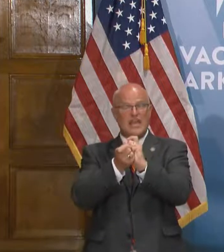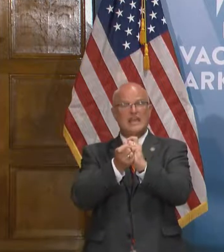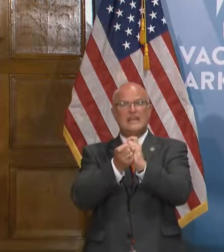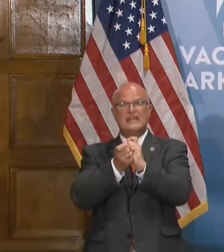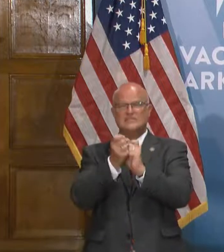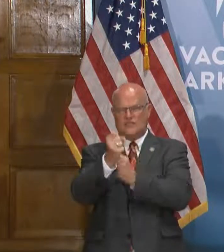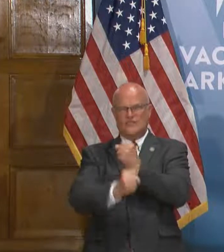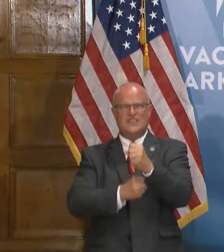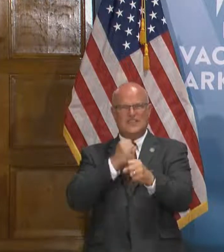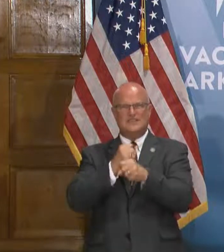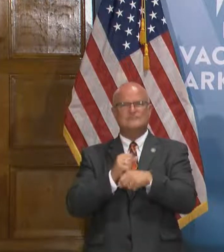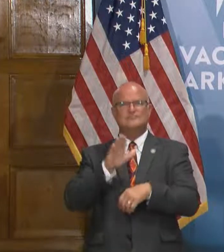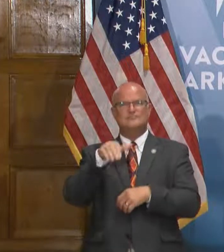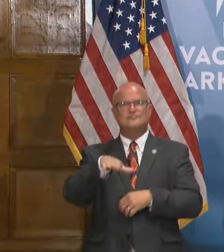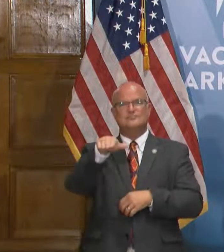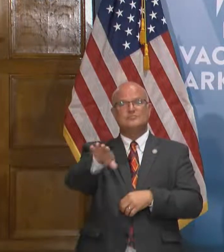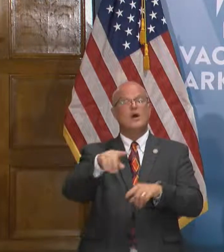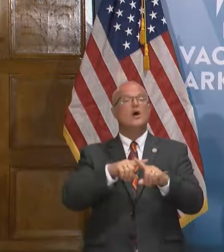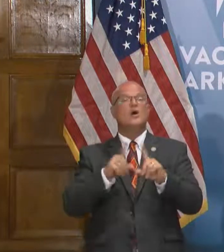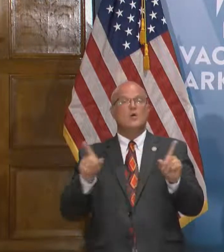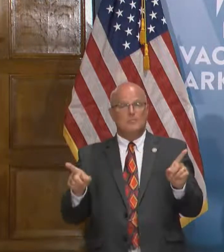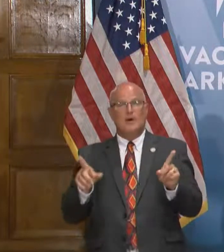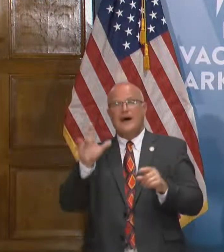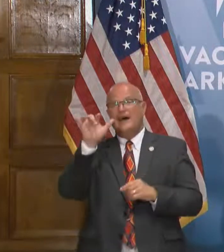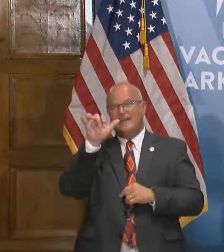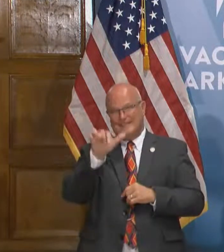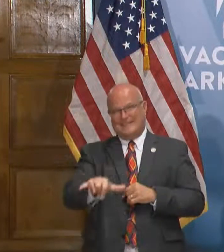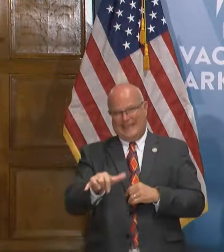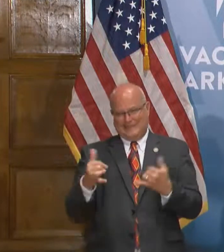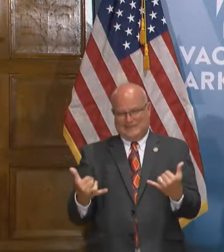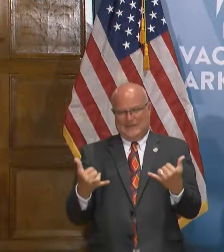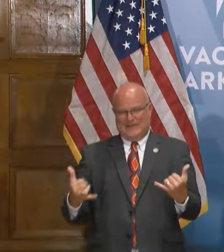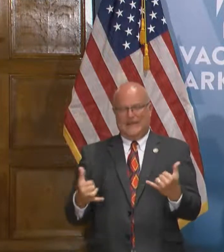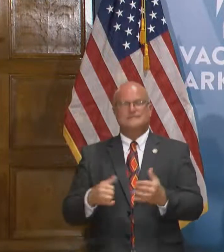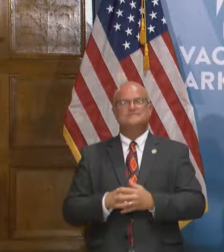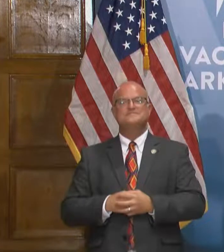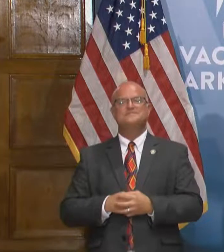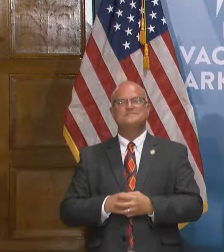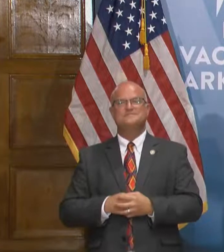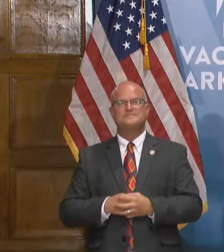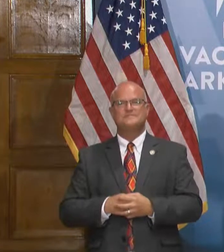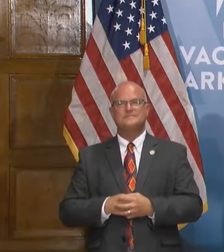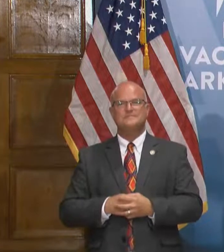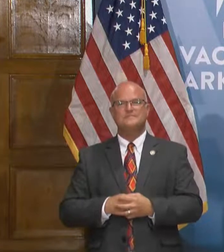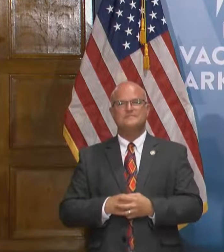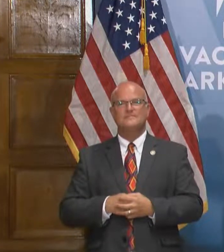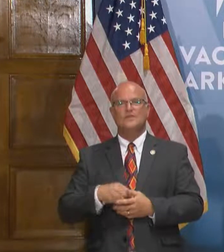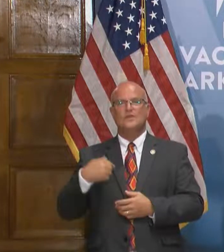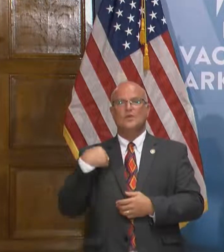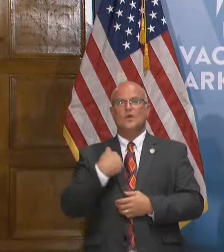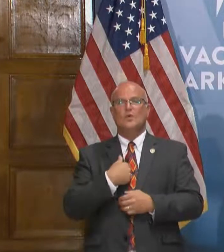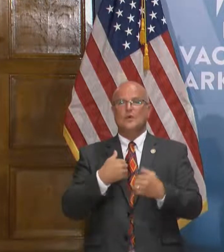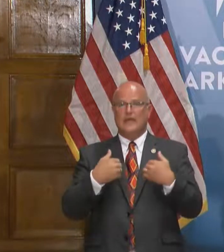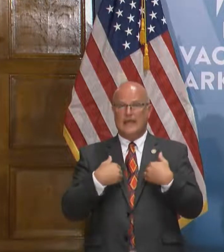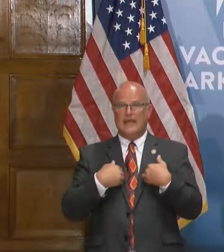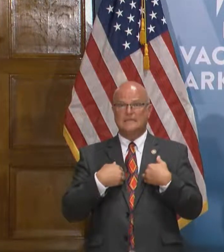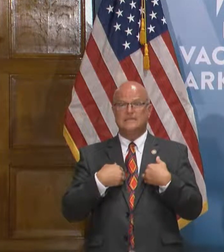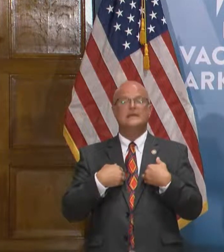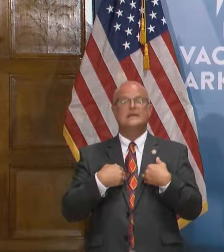course of the year, but that's where we are right now. We have, as has